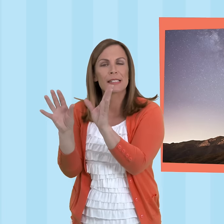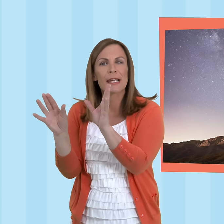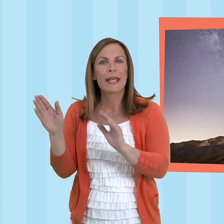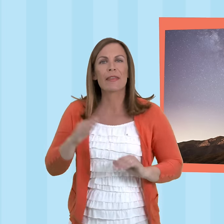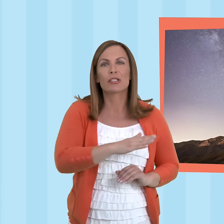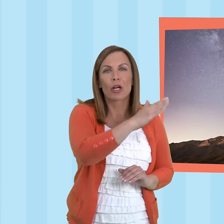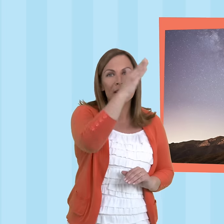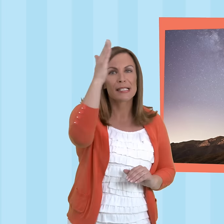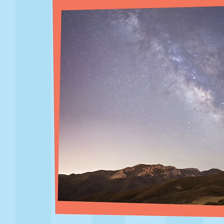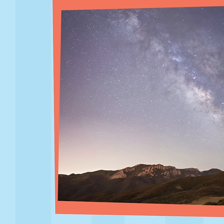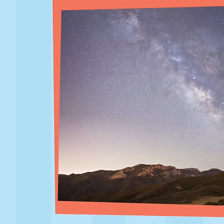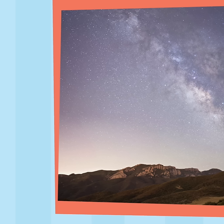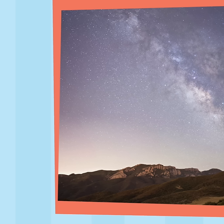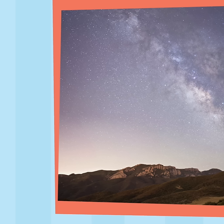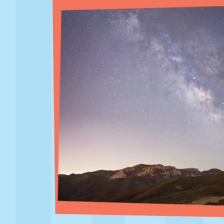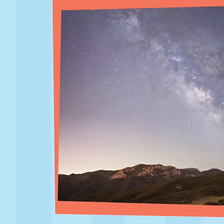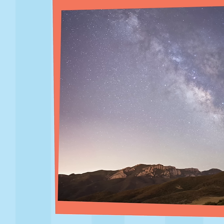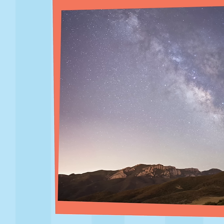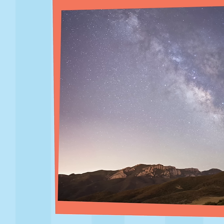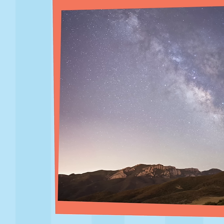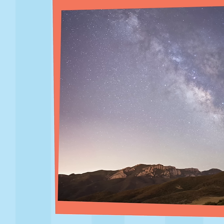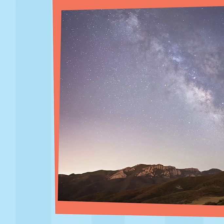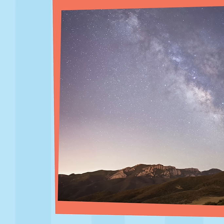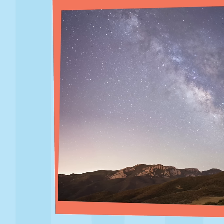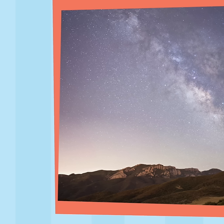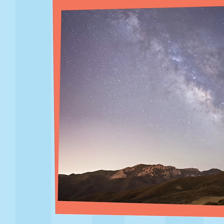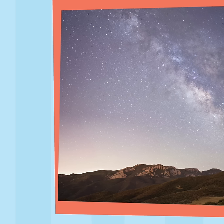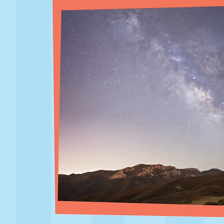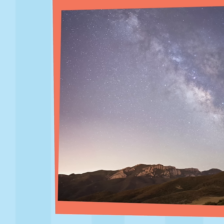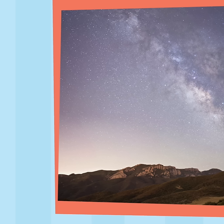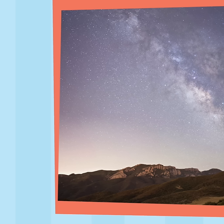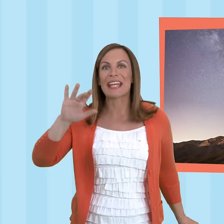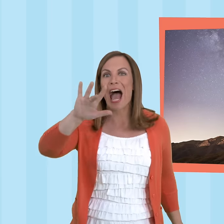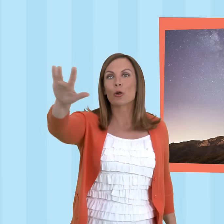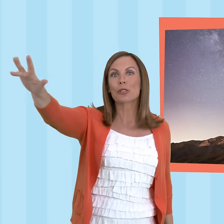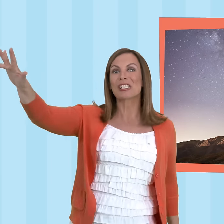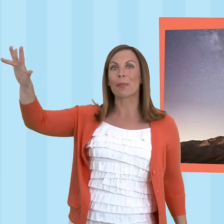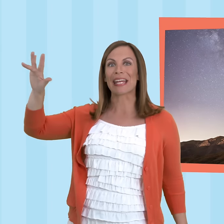dots in the dark sky. Some stars are faraway suns in outer space.